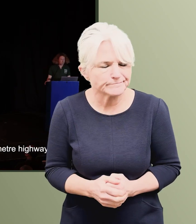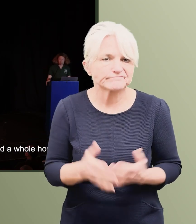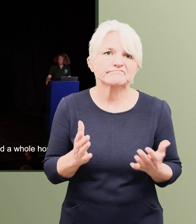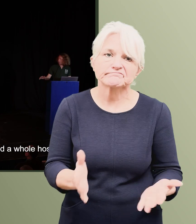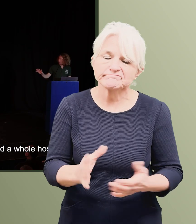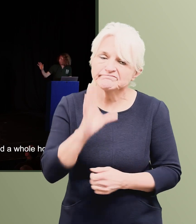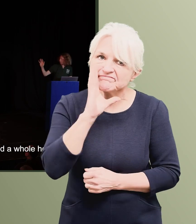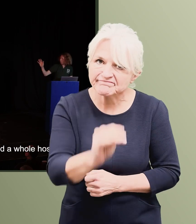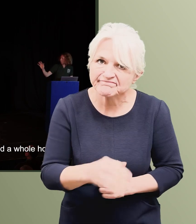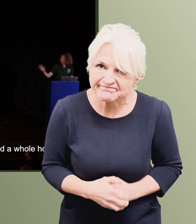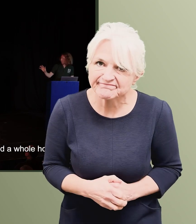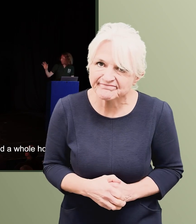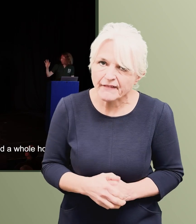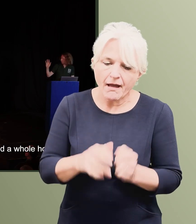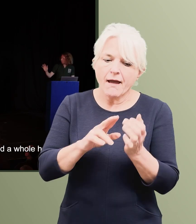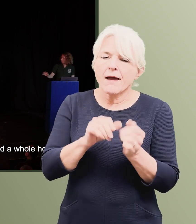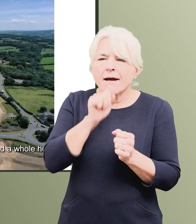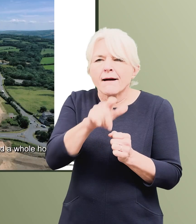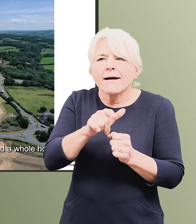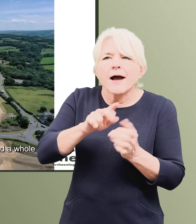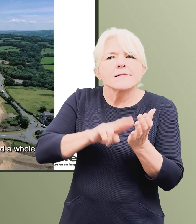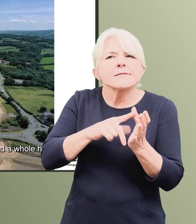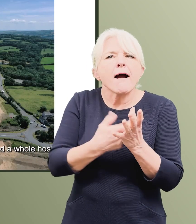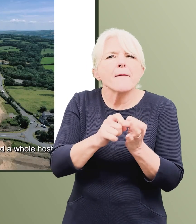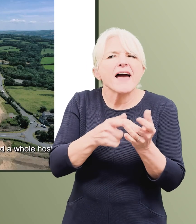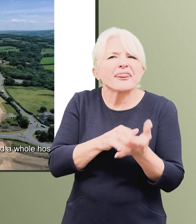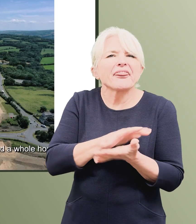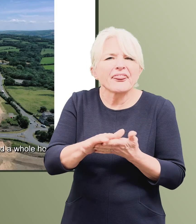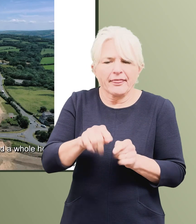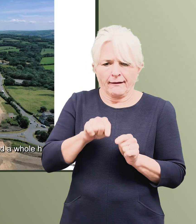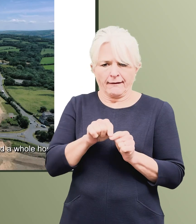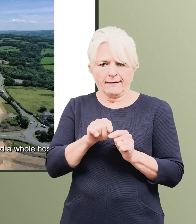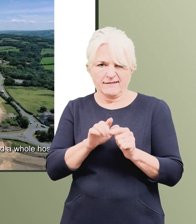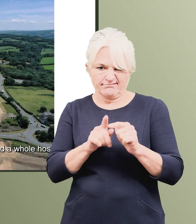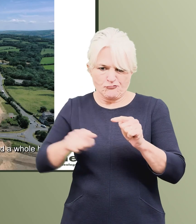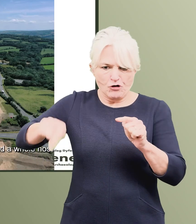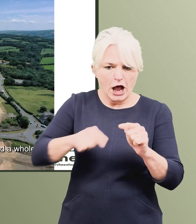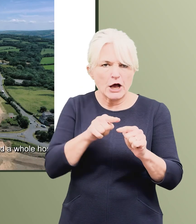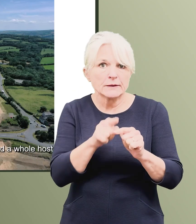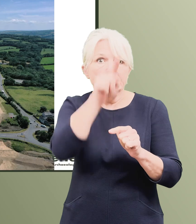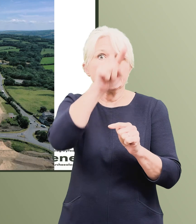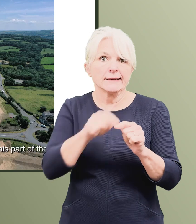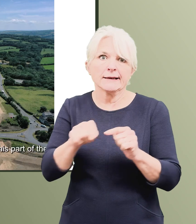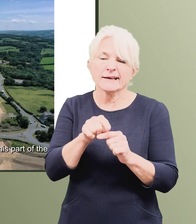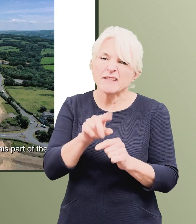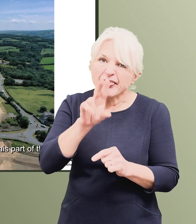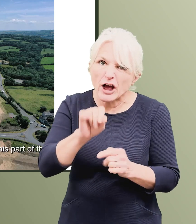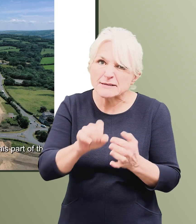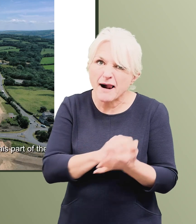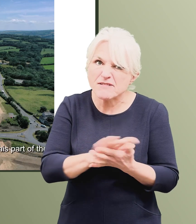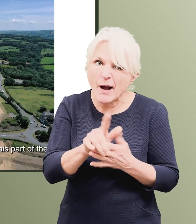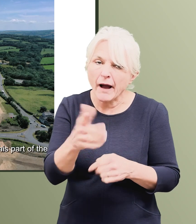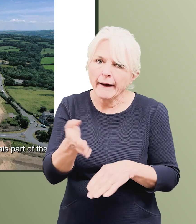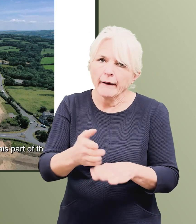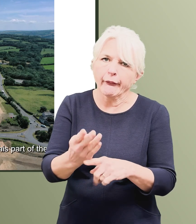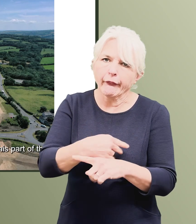other bits included, 2 new roundabouts, 2 new bridges, and a whole host of other things. For West Wales, this is an